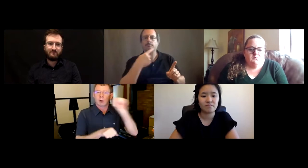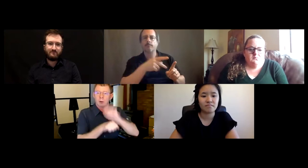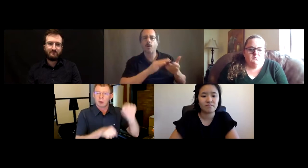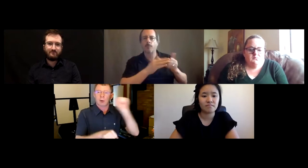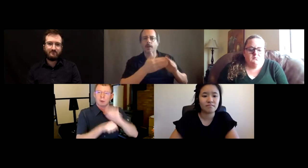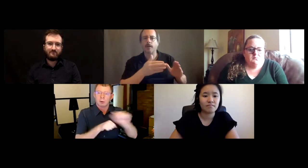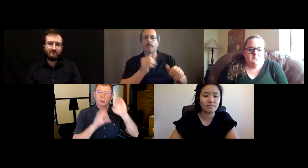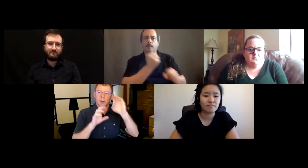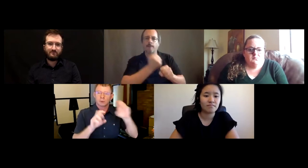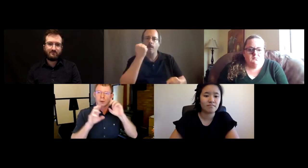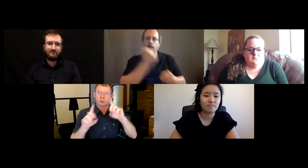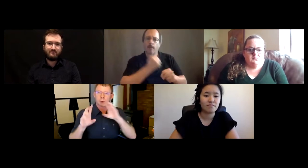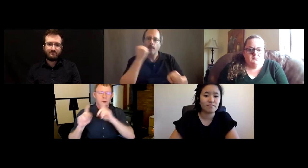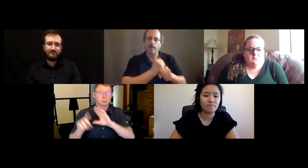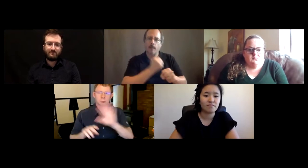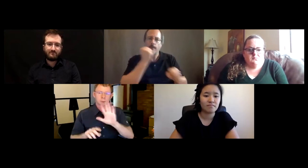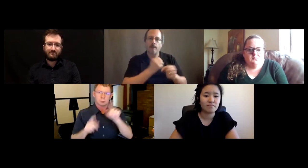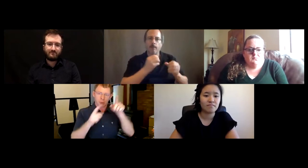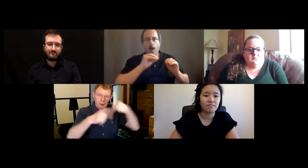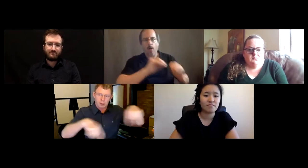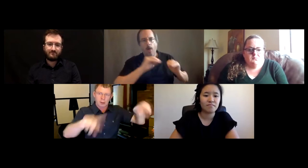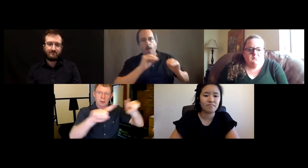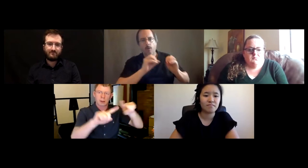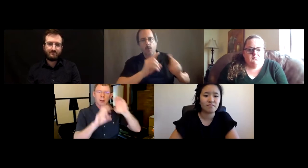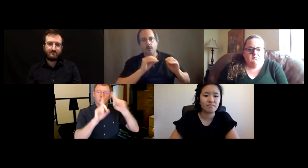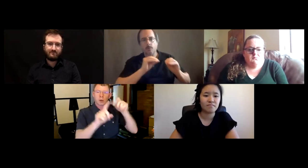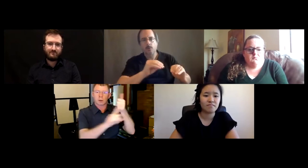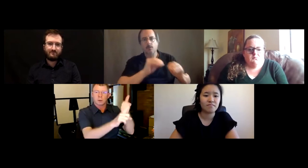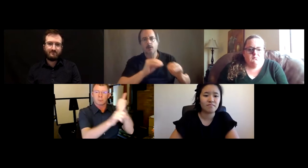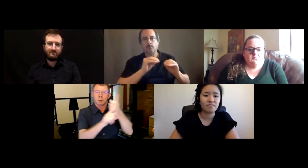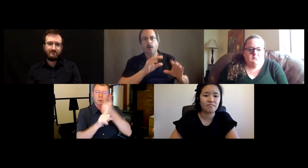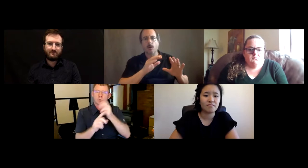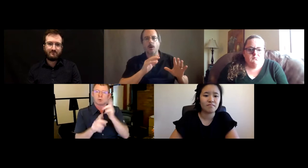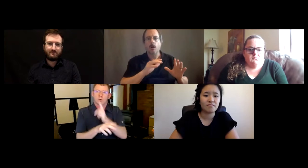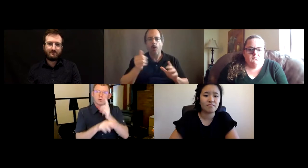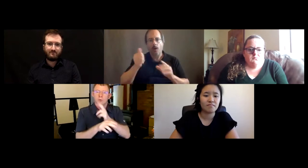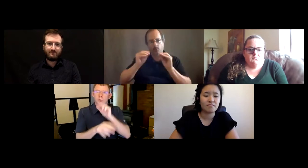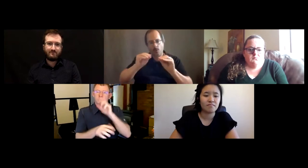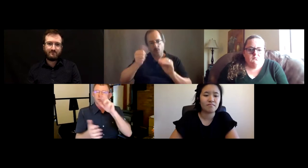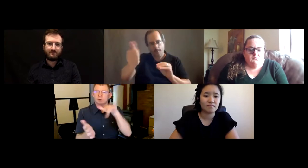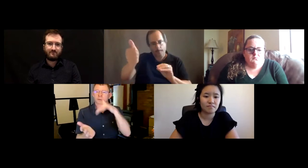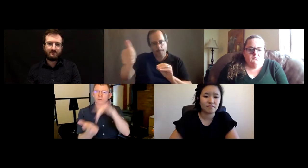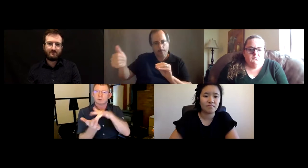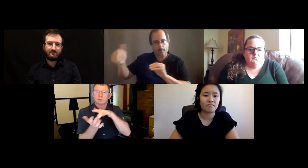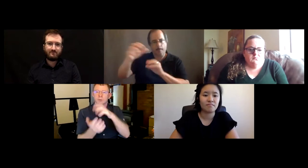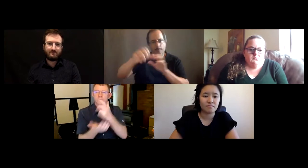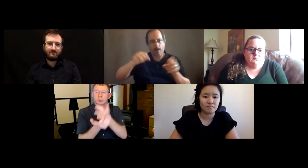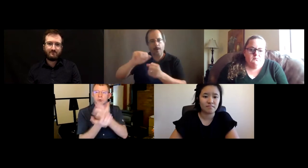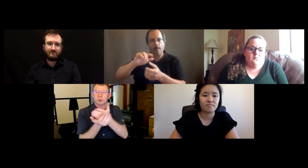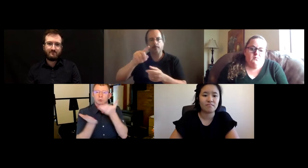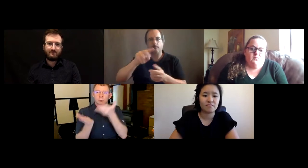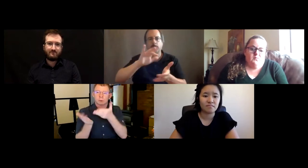understand deaf individuals without having to educate everybody individually. If you